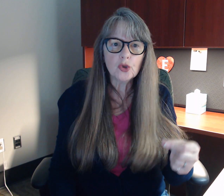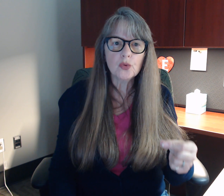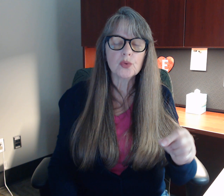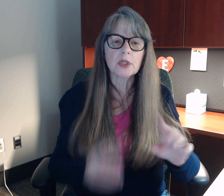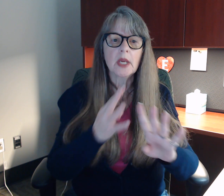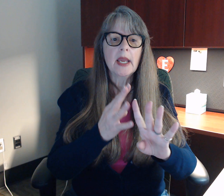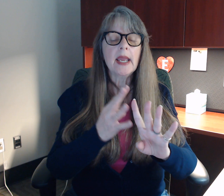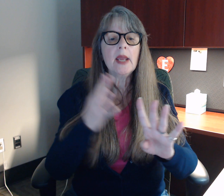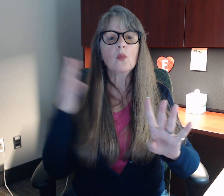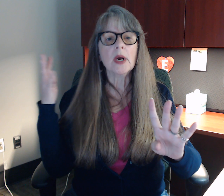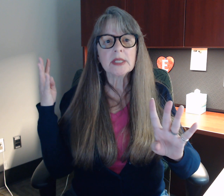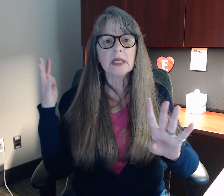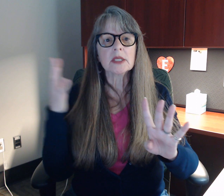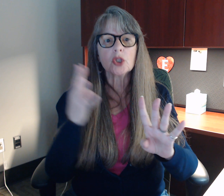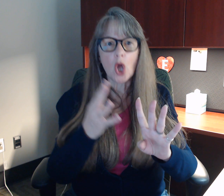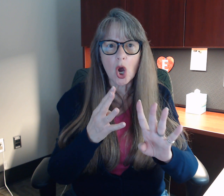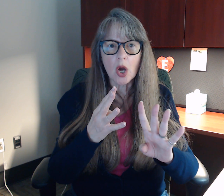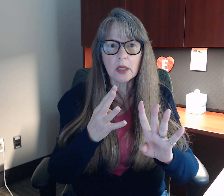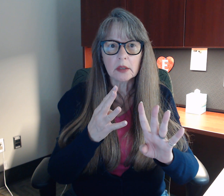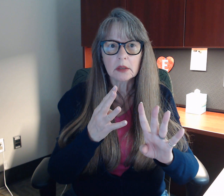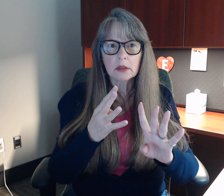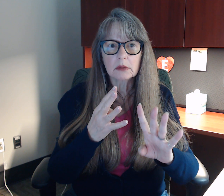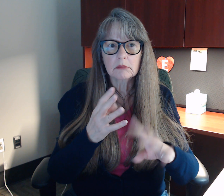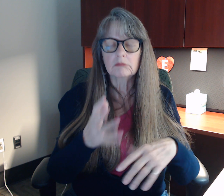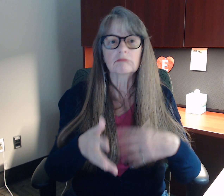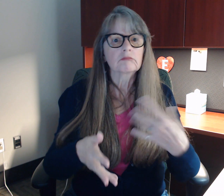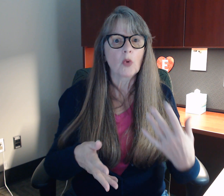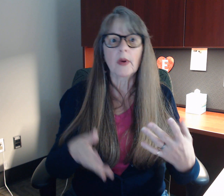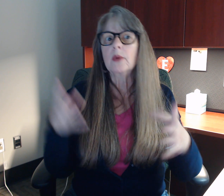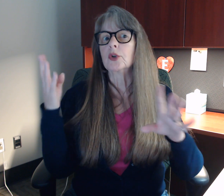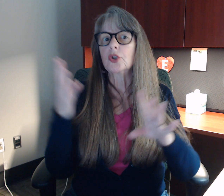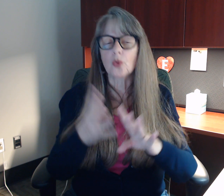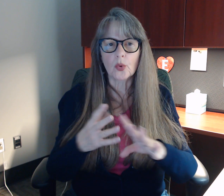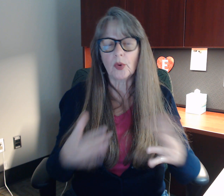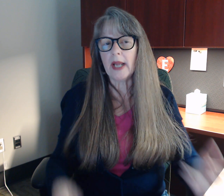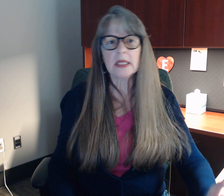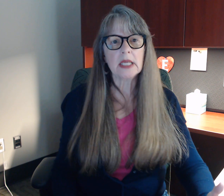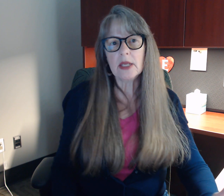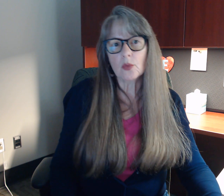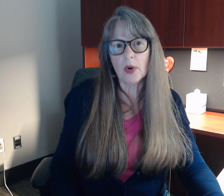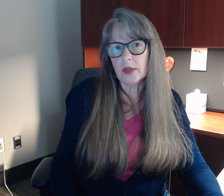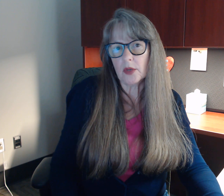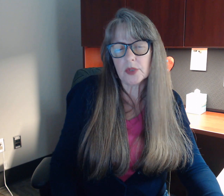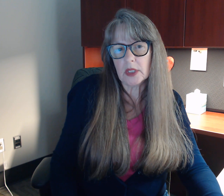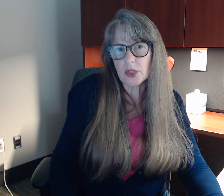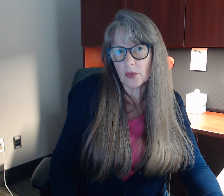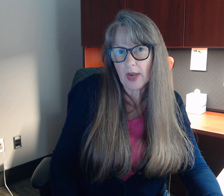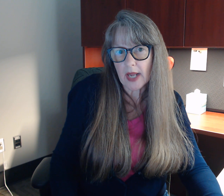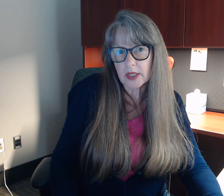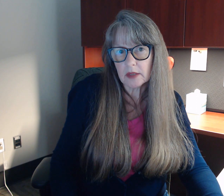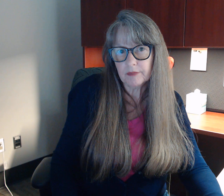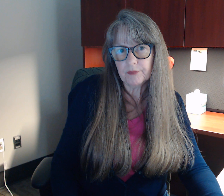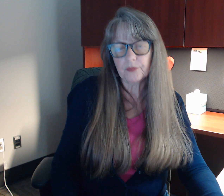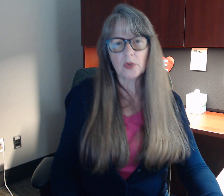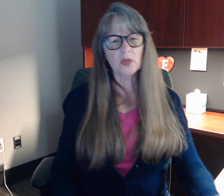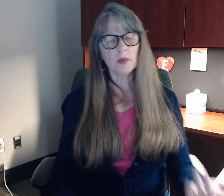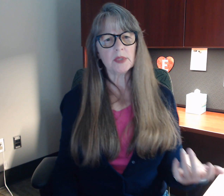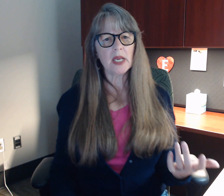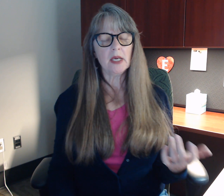use it wasn't as long or it was shorter. I could say either one of those and it's correct. You see what I'm saying? So